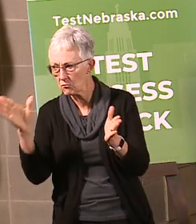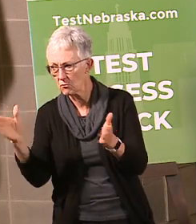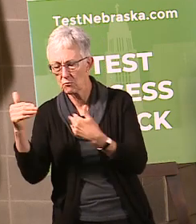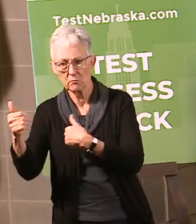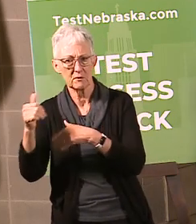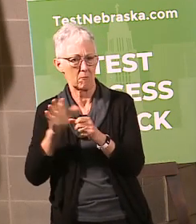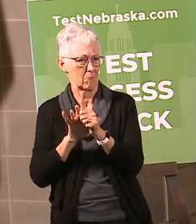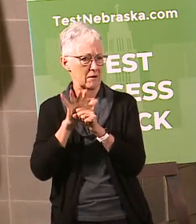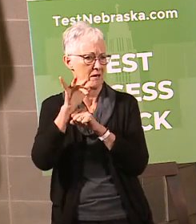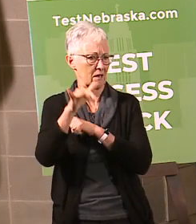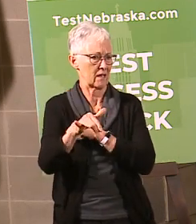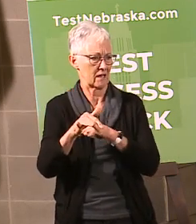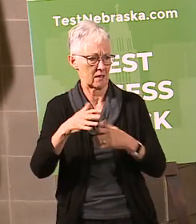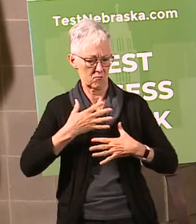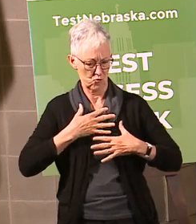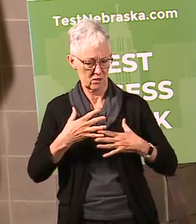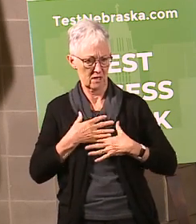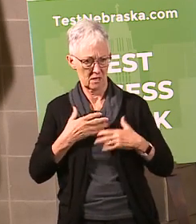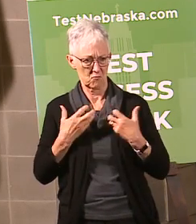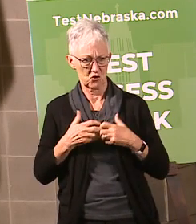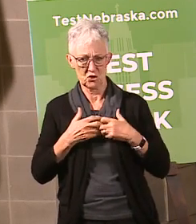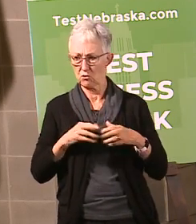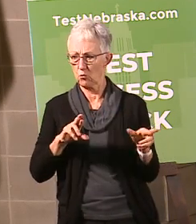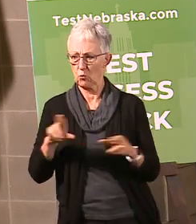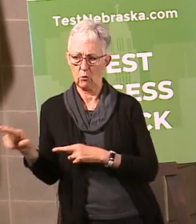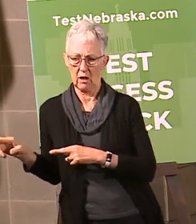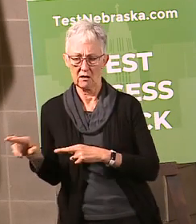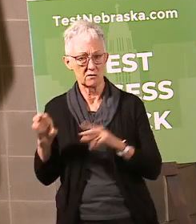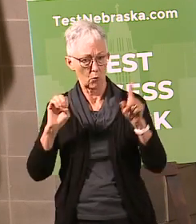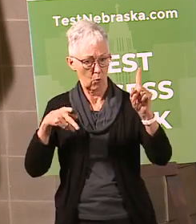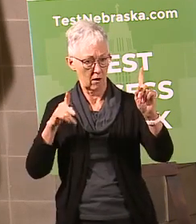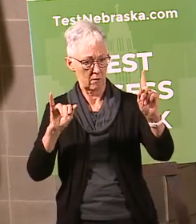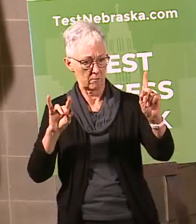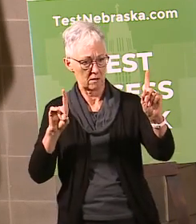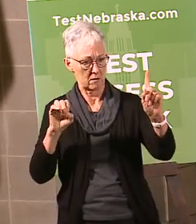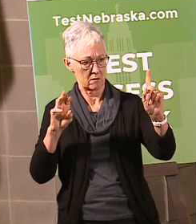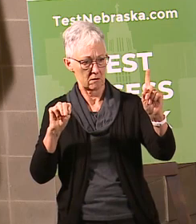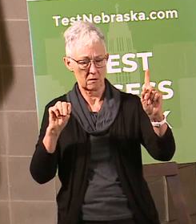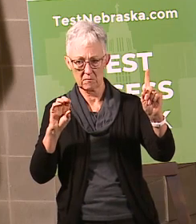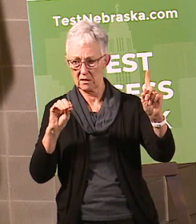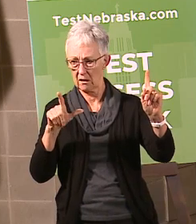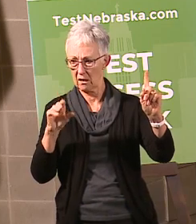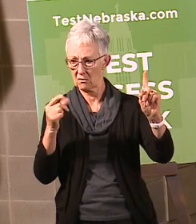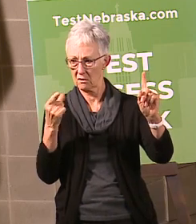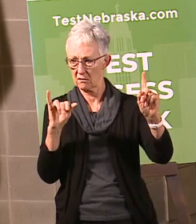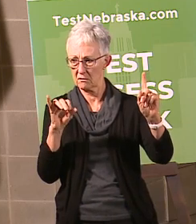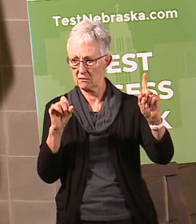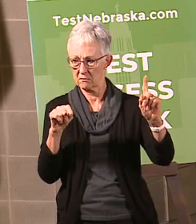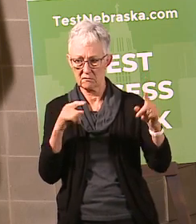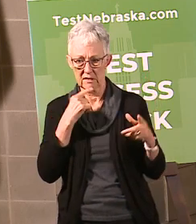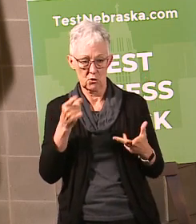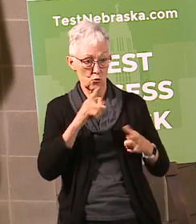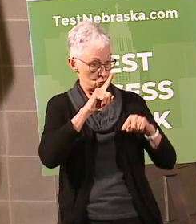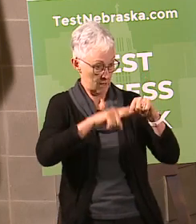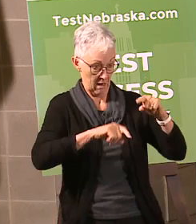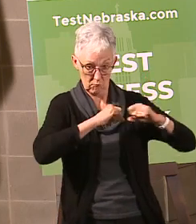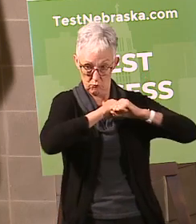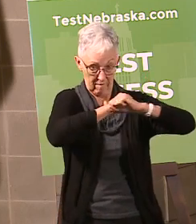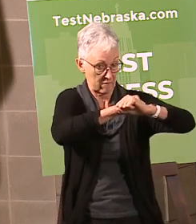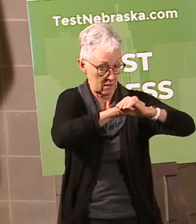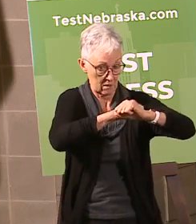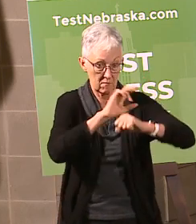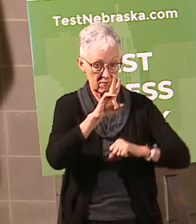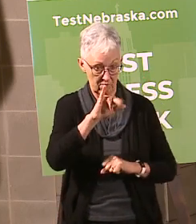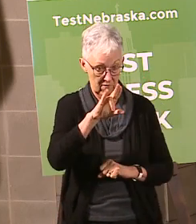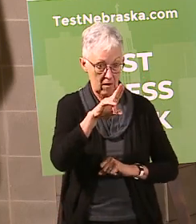to. So again, all these epidemiologists, what they told us 2 months ago, you can't stop the virus from coming because it's a virus, nobody